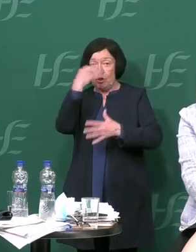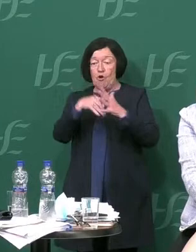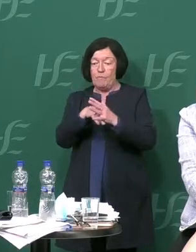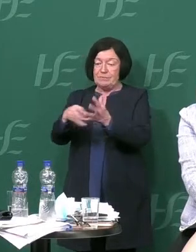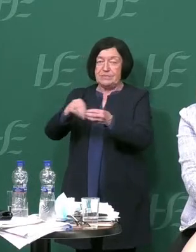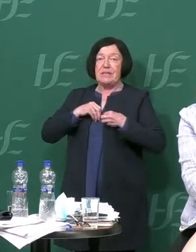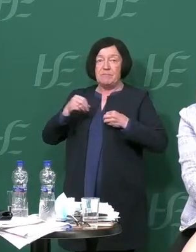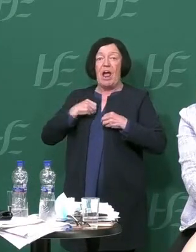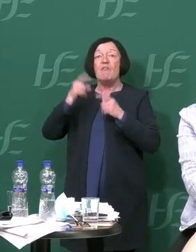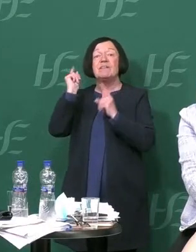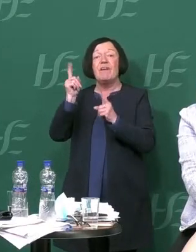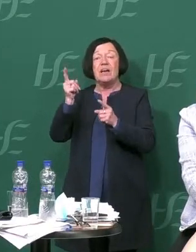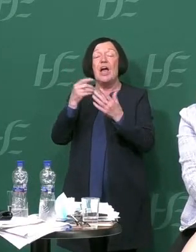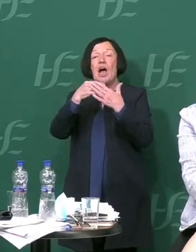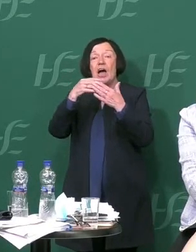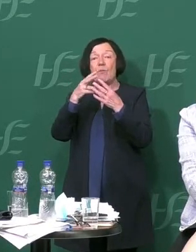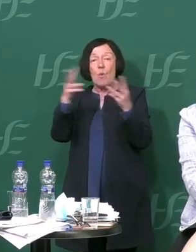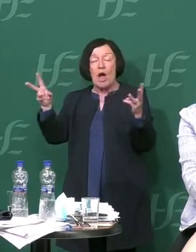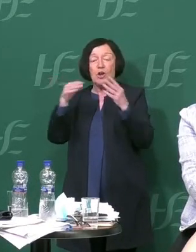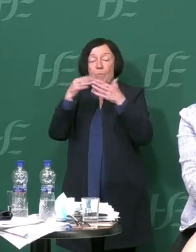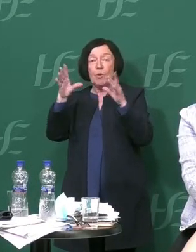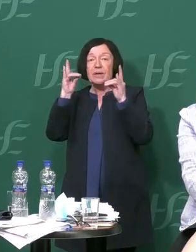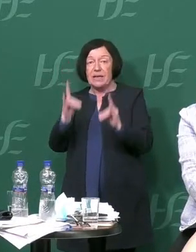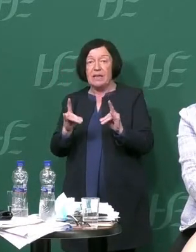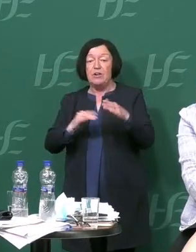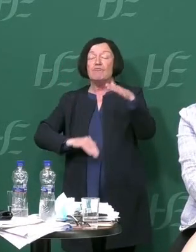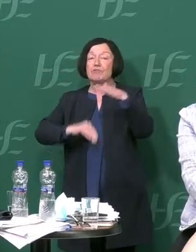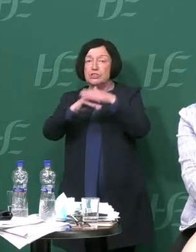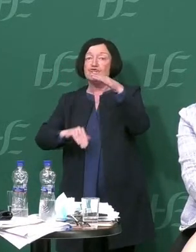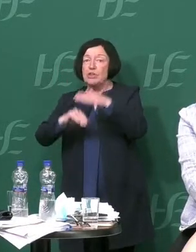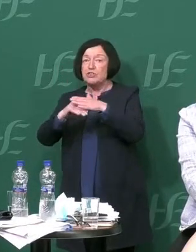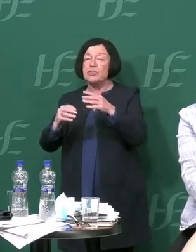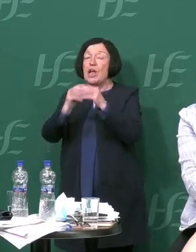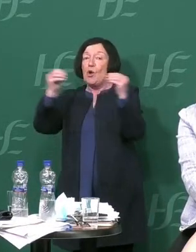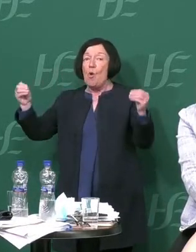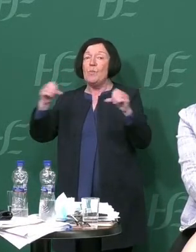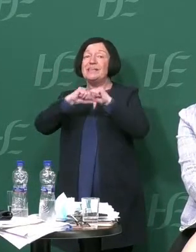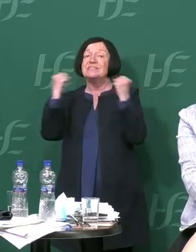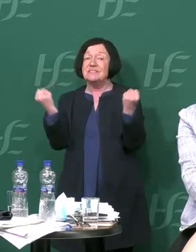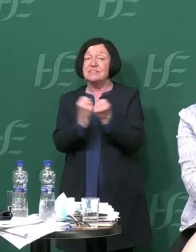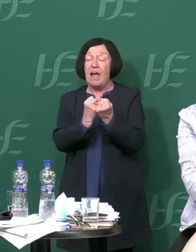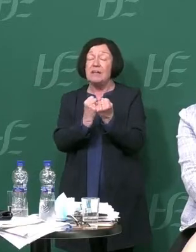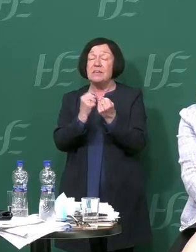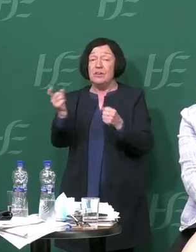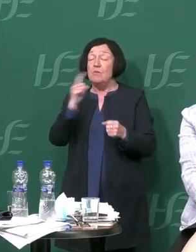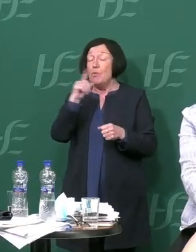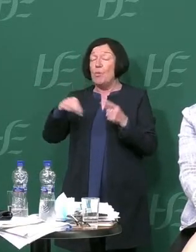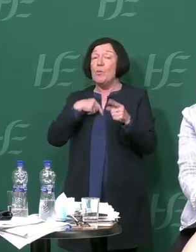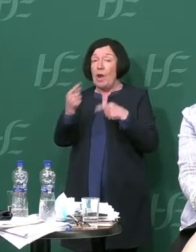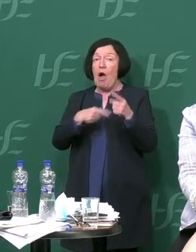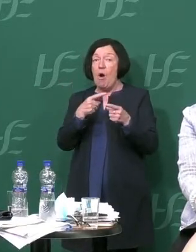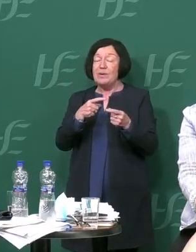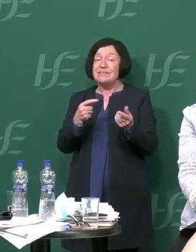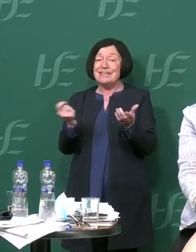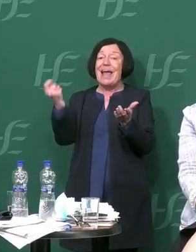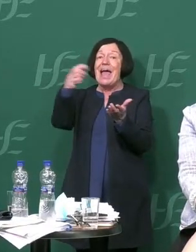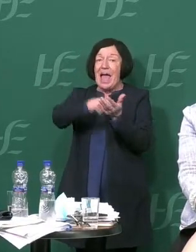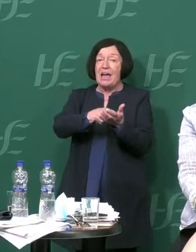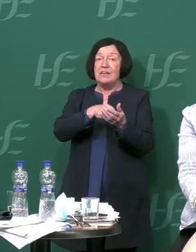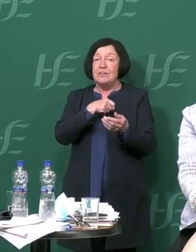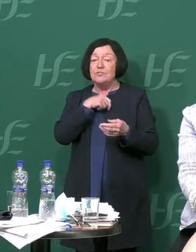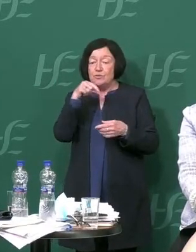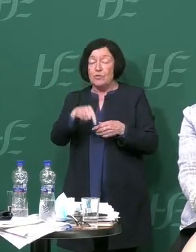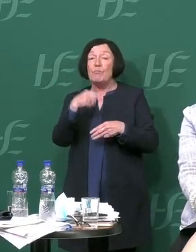advice on wider public health restrictions and guidelines and opening up of society. But certainly we will always contribute to